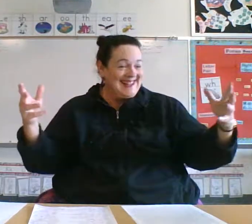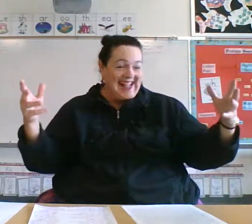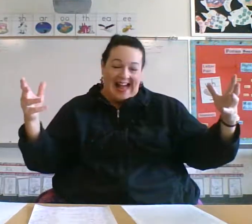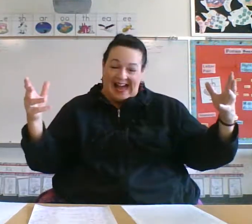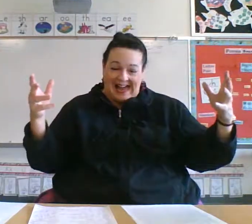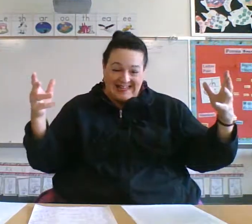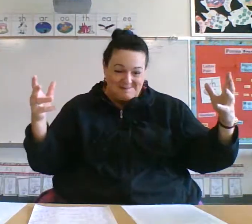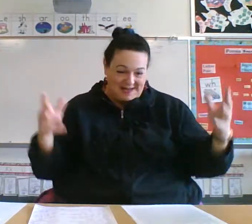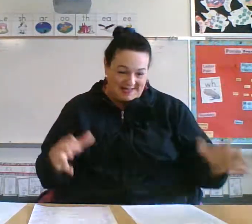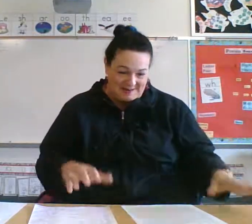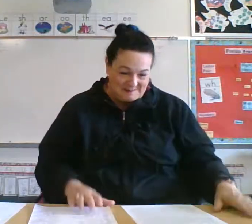I didn't make it up.